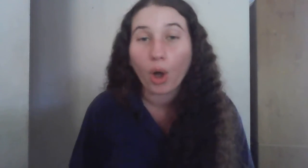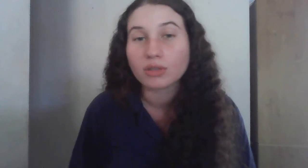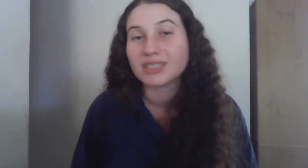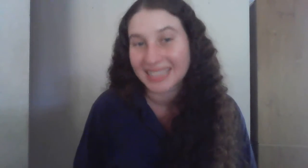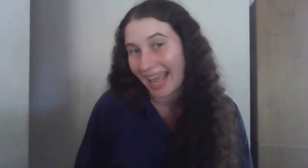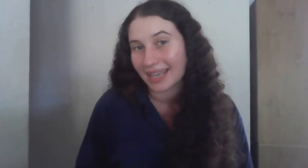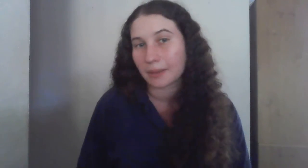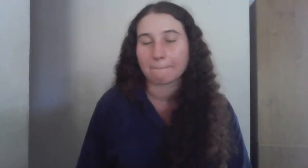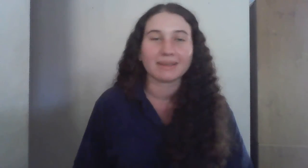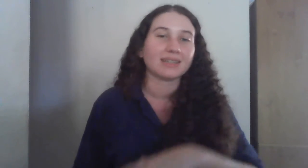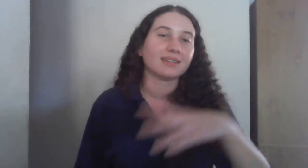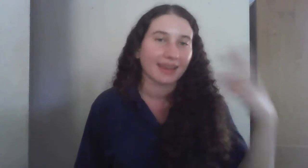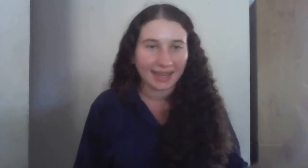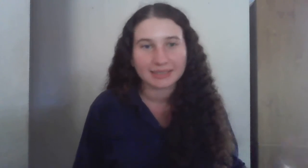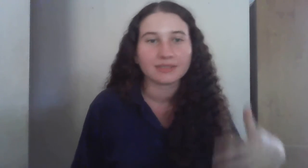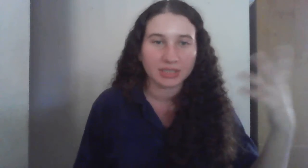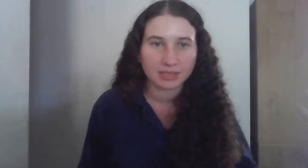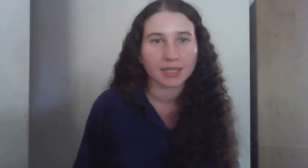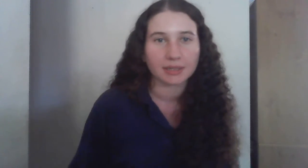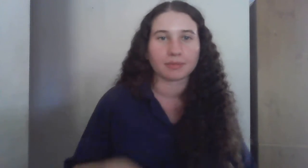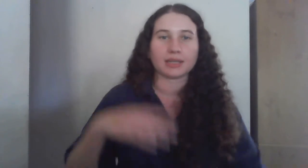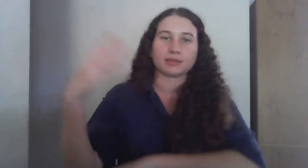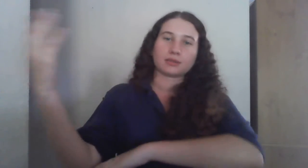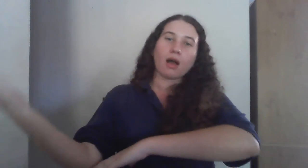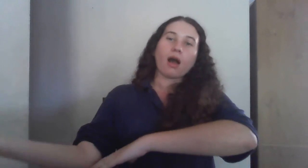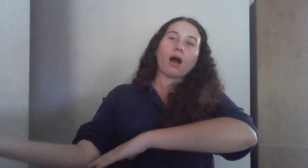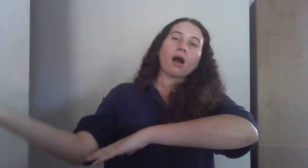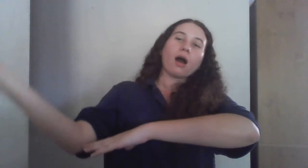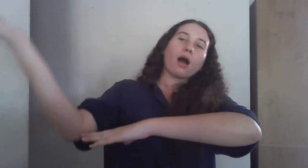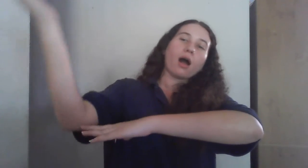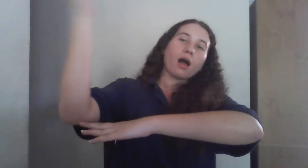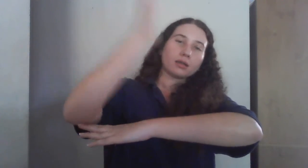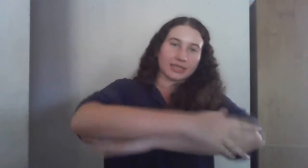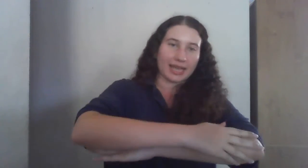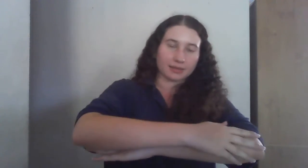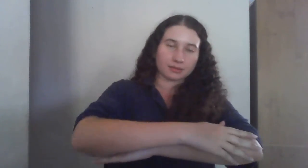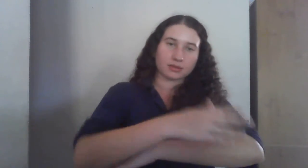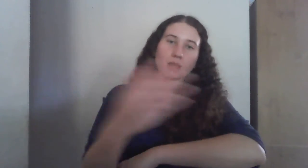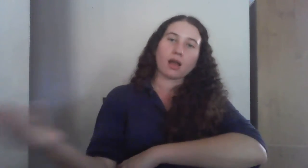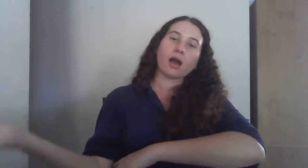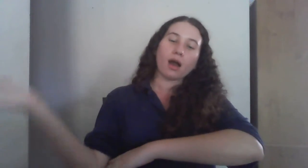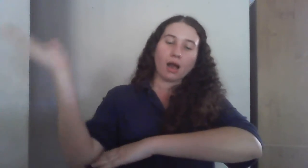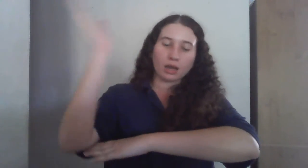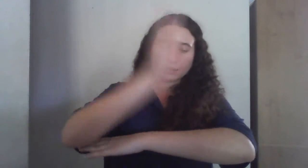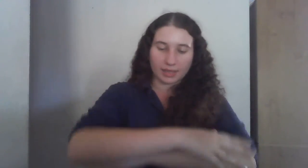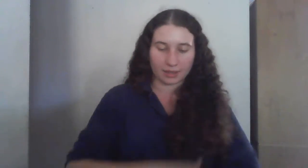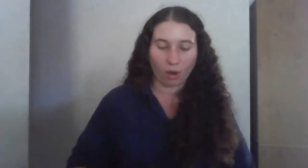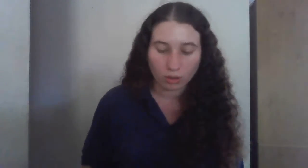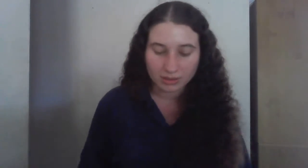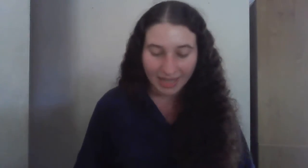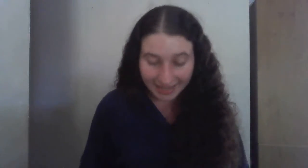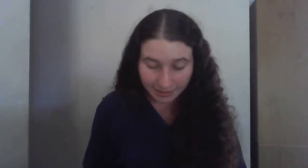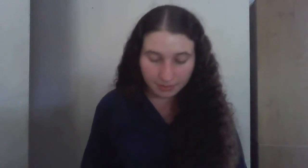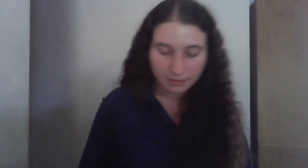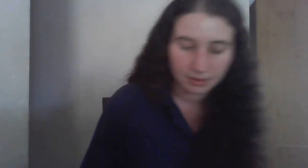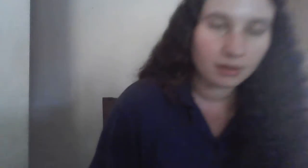All day, meaning an activity is taking place all day. All day. All night